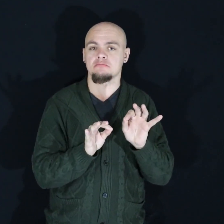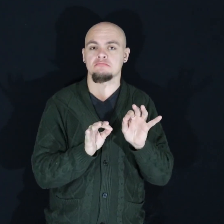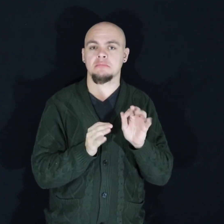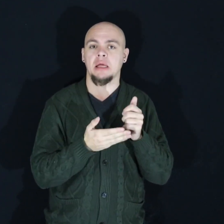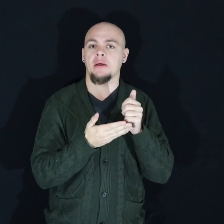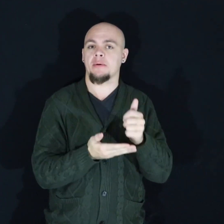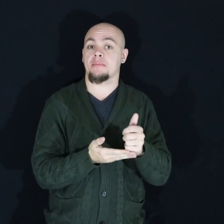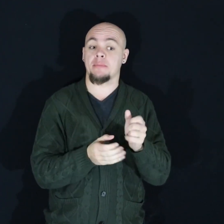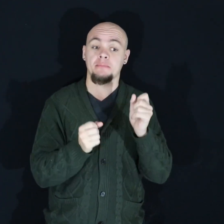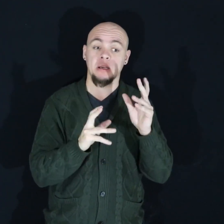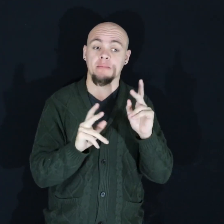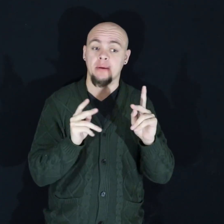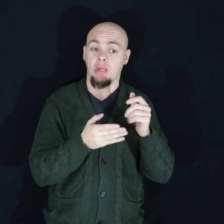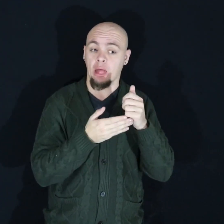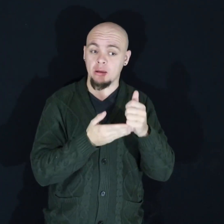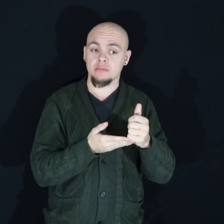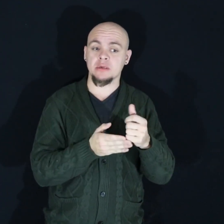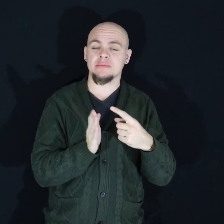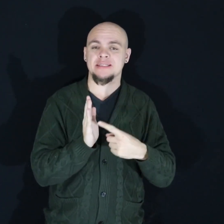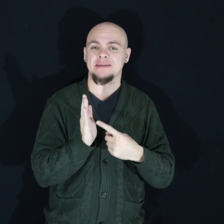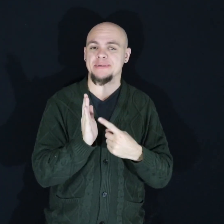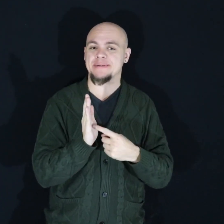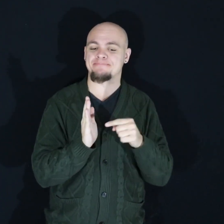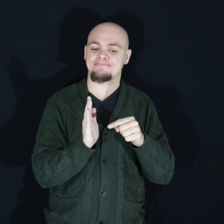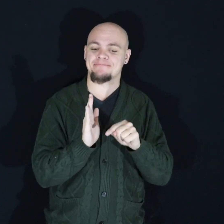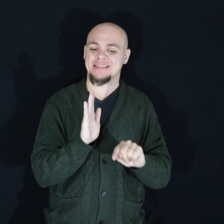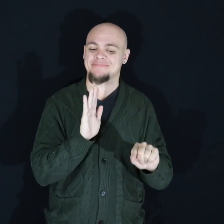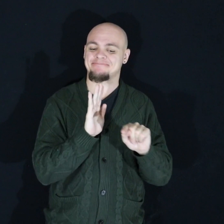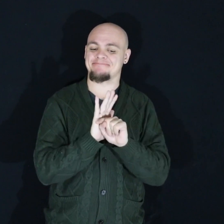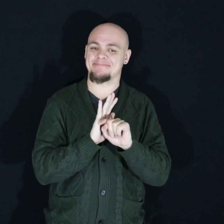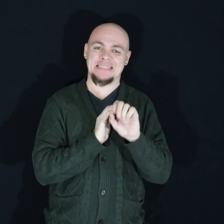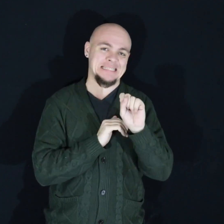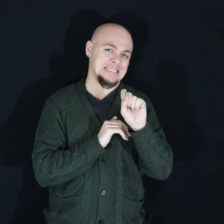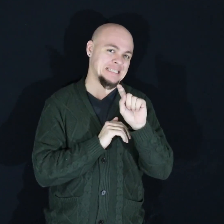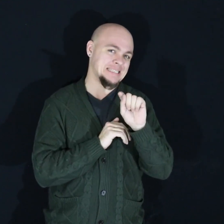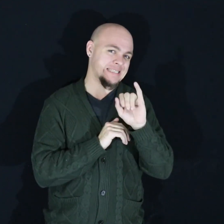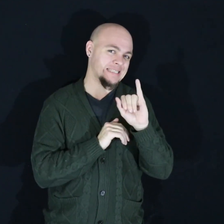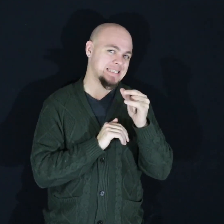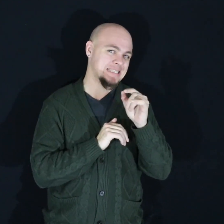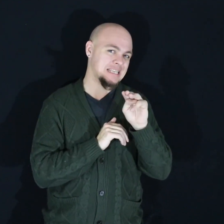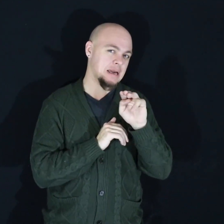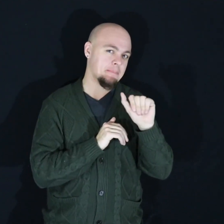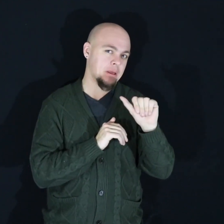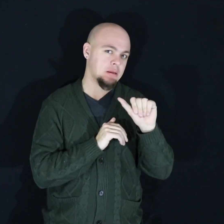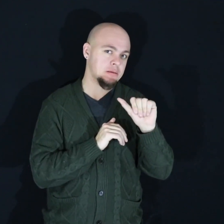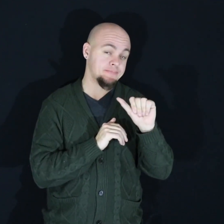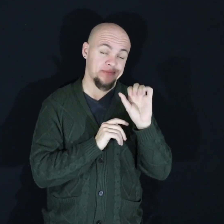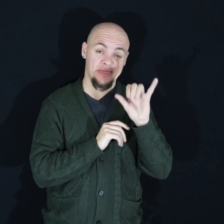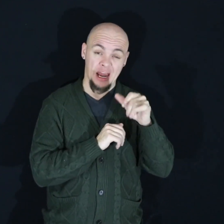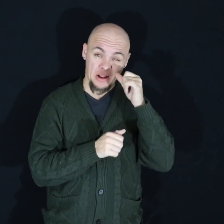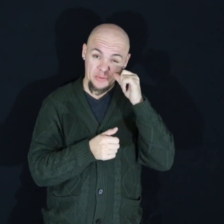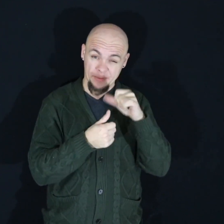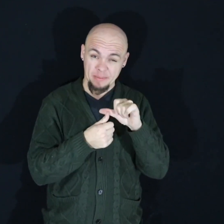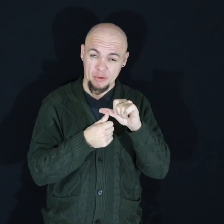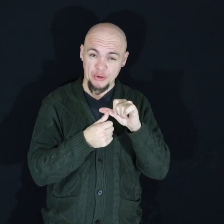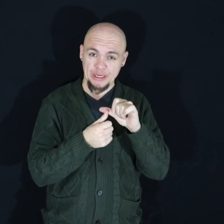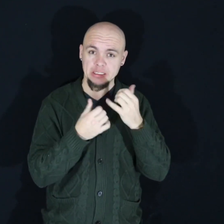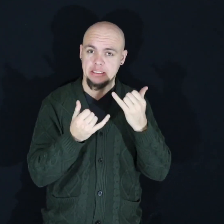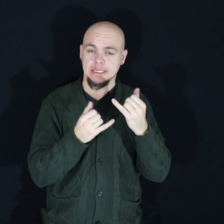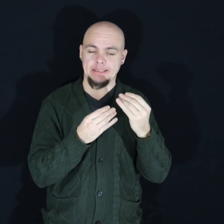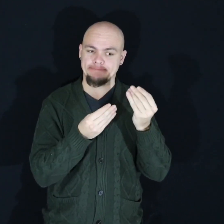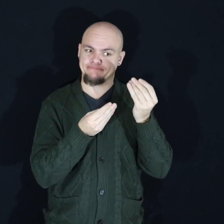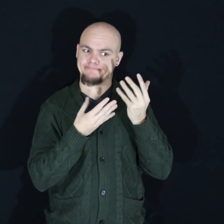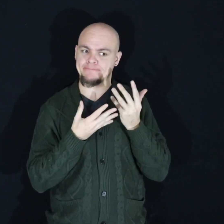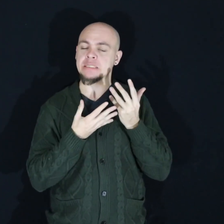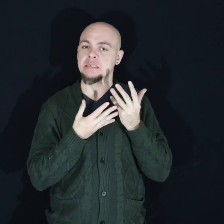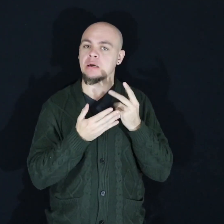It's helped a lot of people, but sometimes it carries a certain stigma. And I remember that stigma because I carry it with me today, and it informs a lot of how I